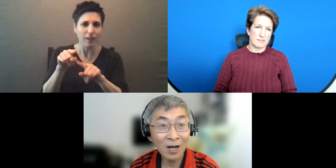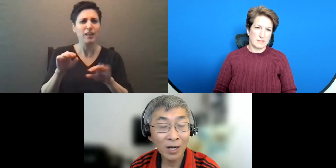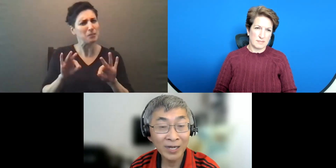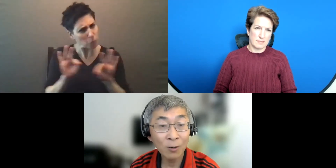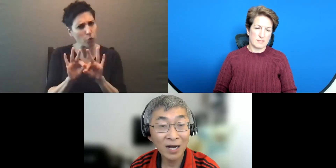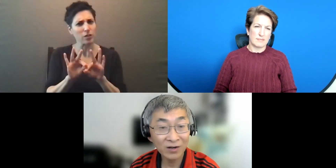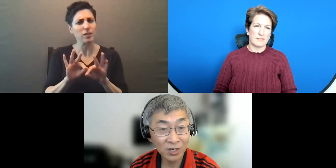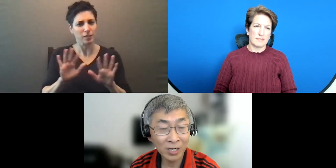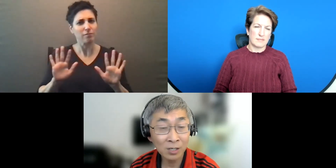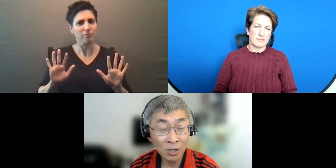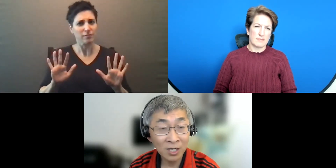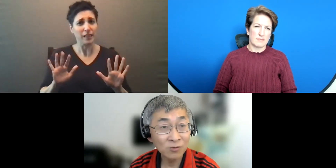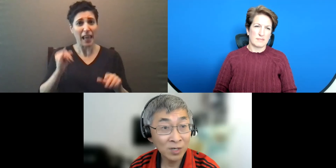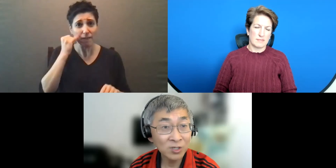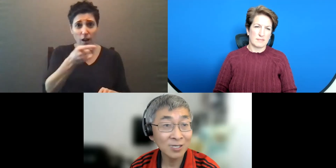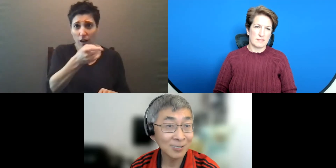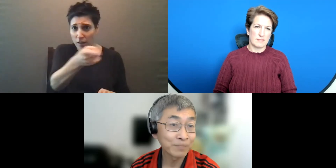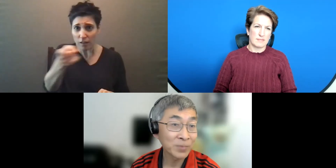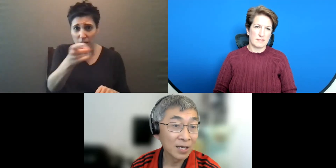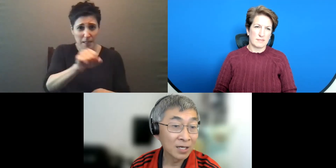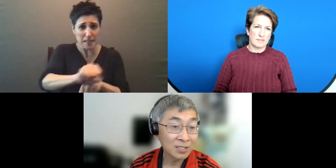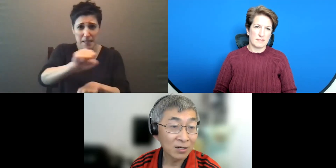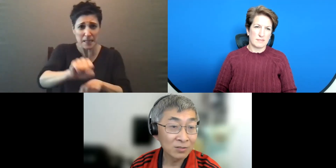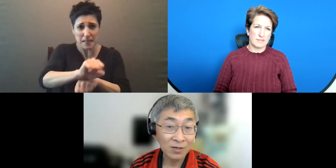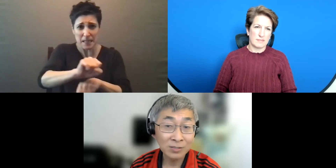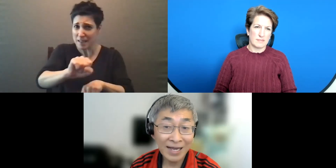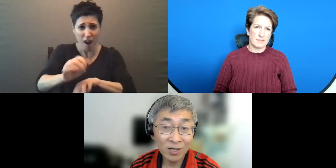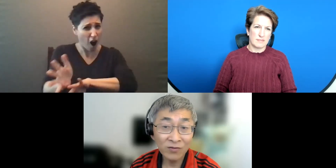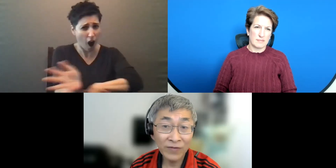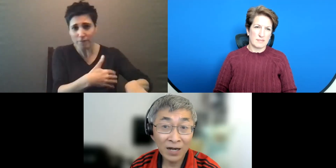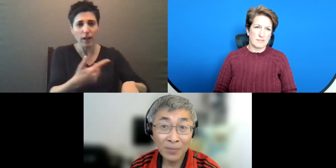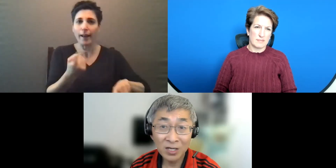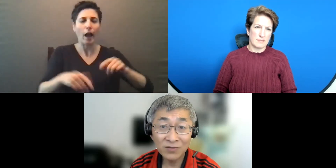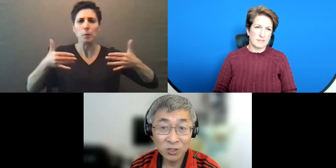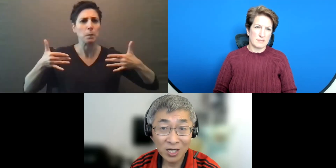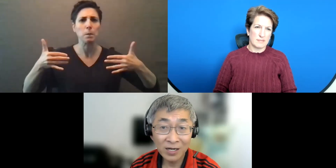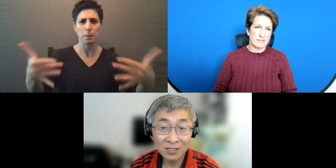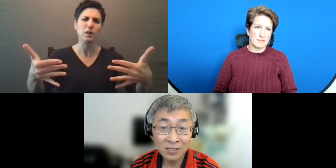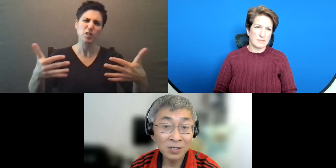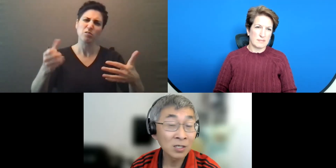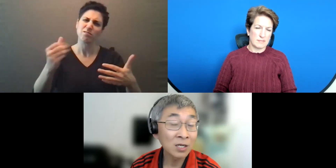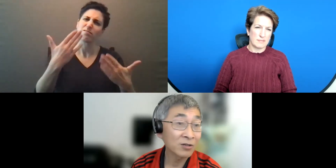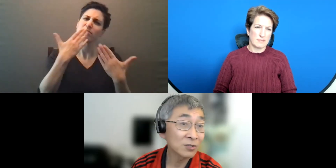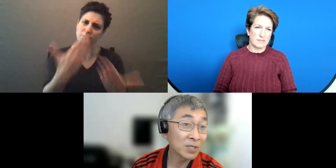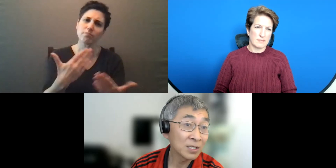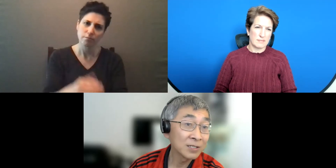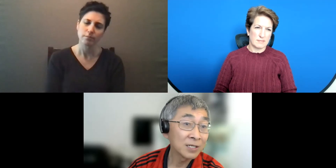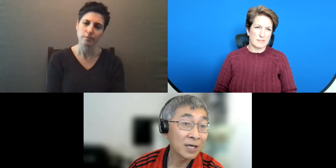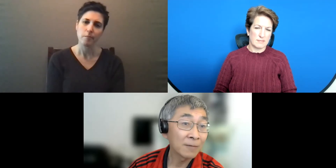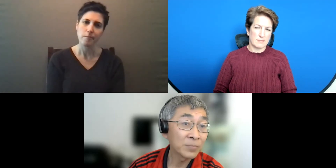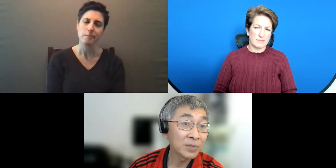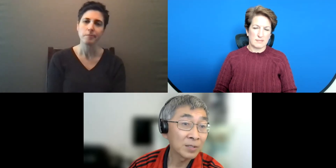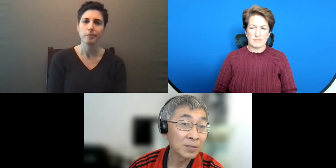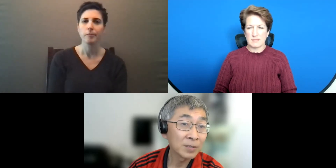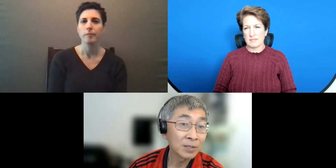any one of your contributions. So thank you very much for sharing, Karishimi. Can